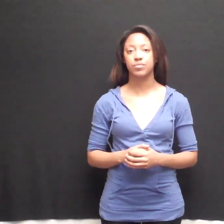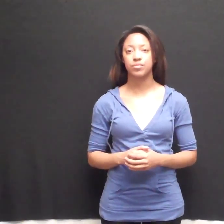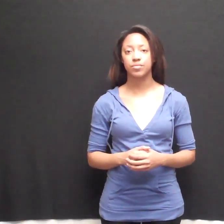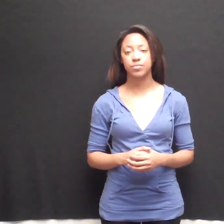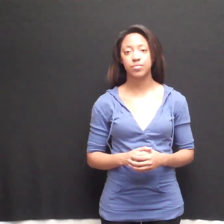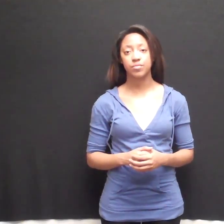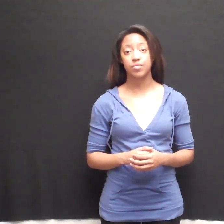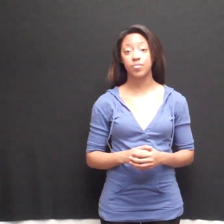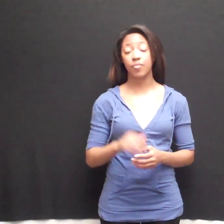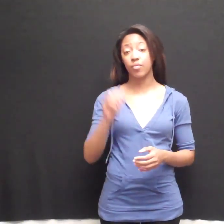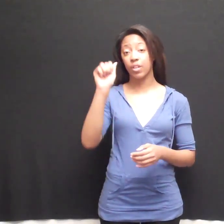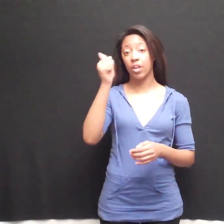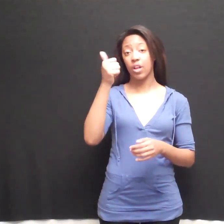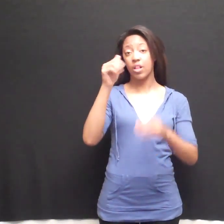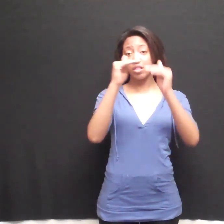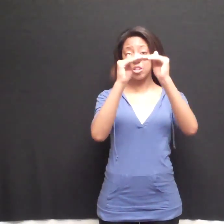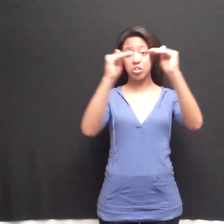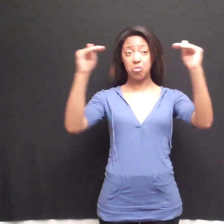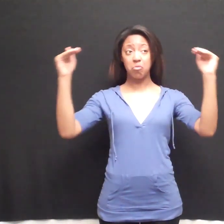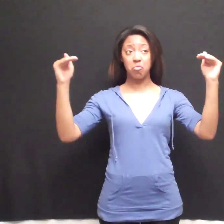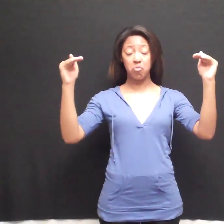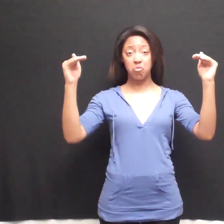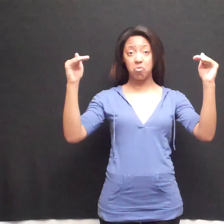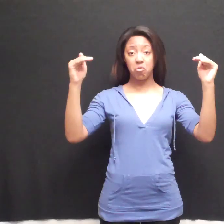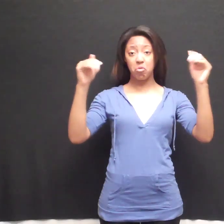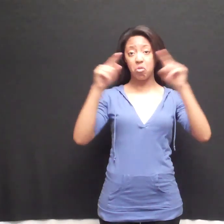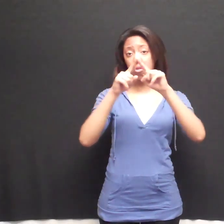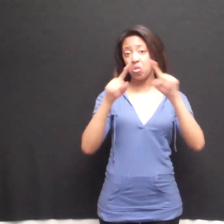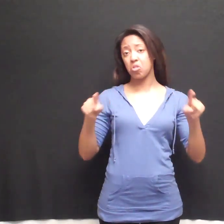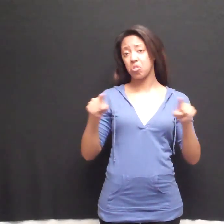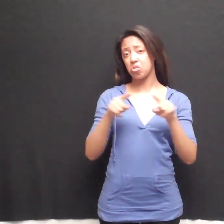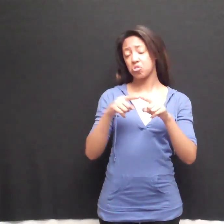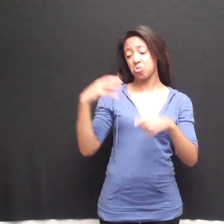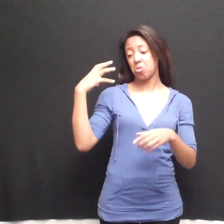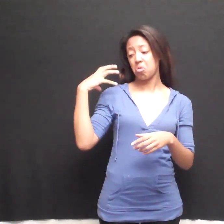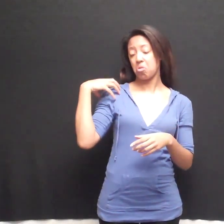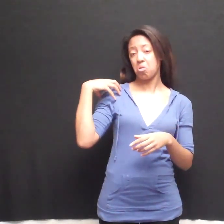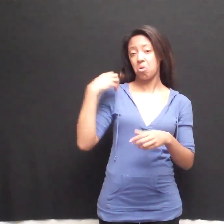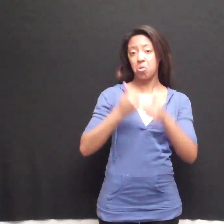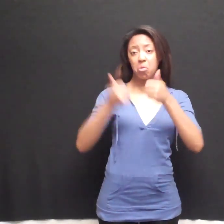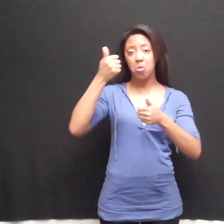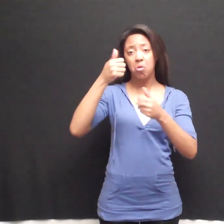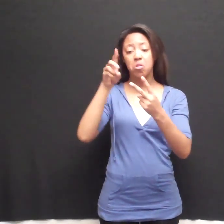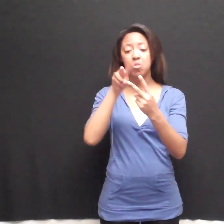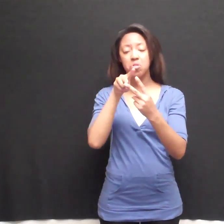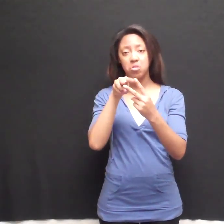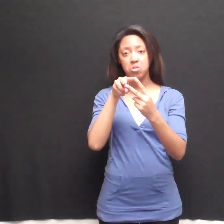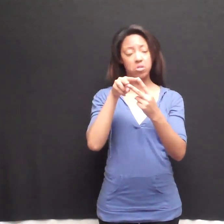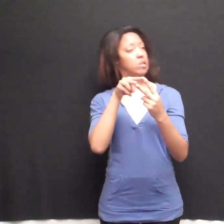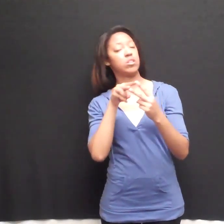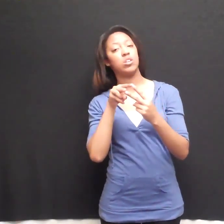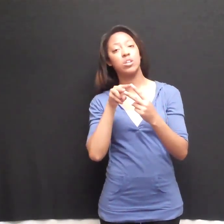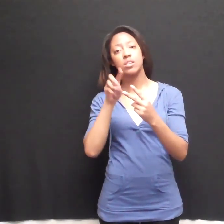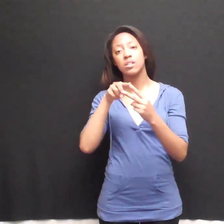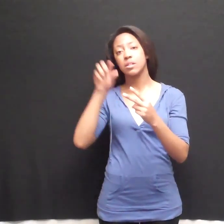On the 10th floor, the Triangle owners could feel their vast machine shuddering below. Max Blank and